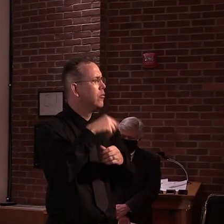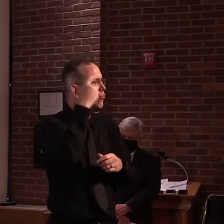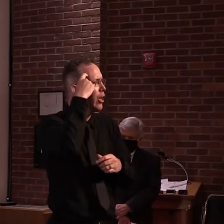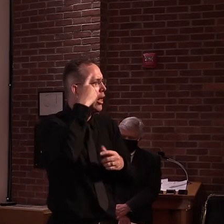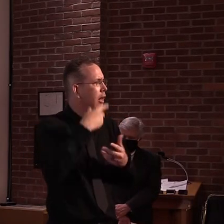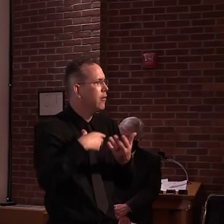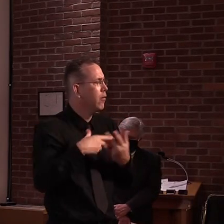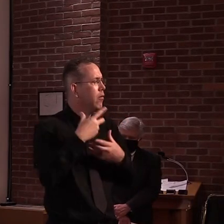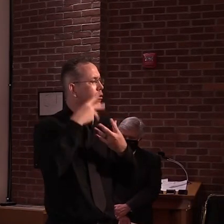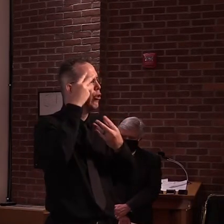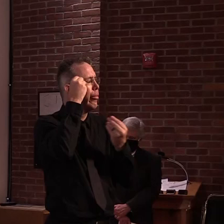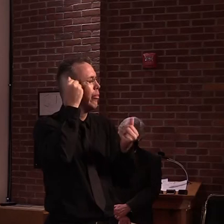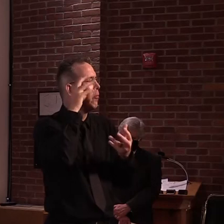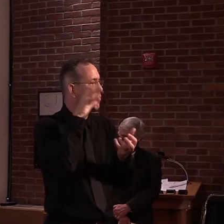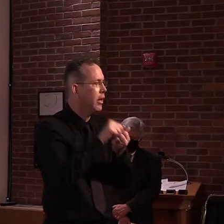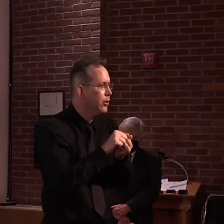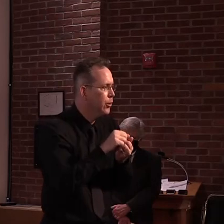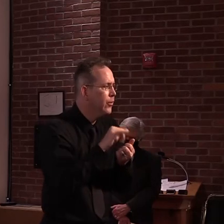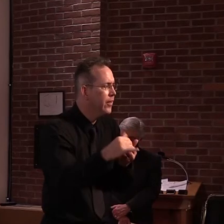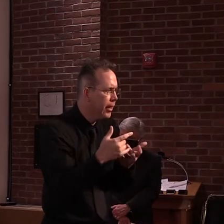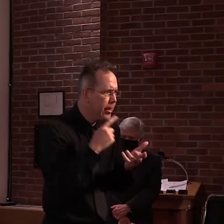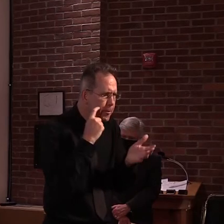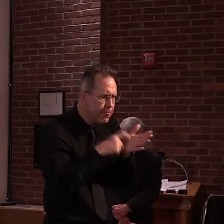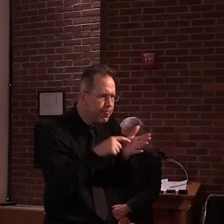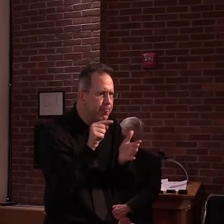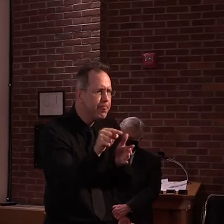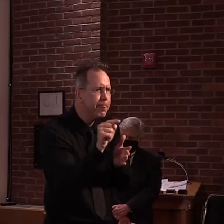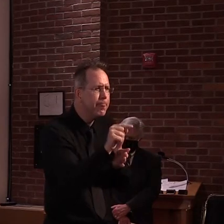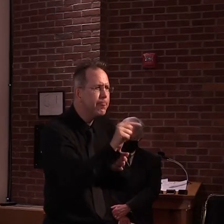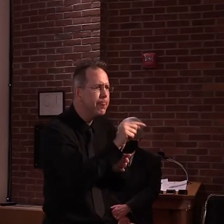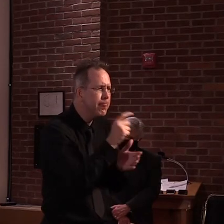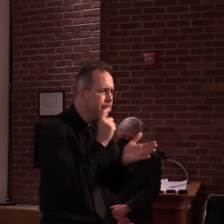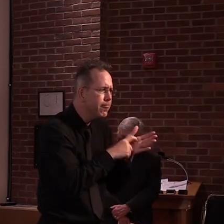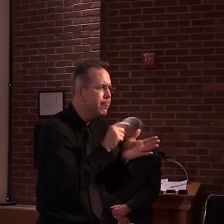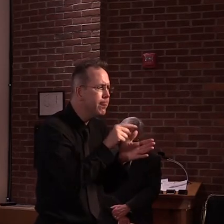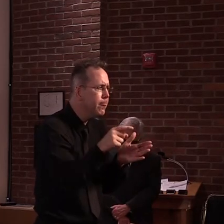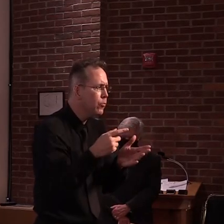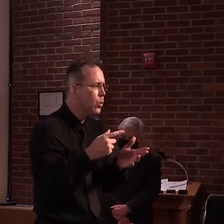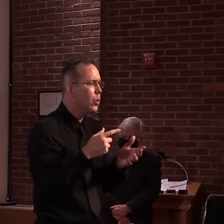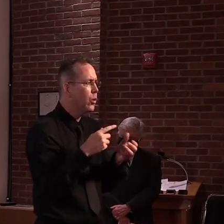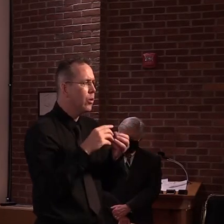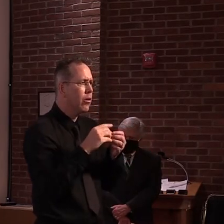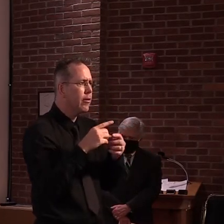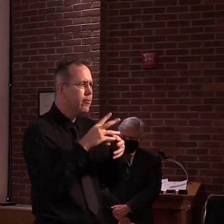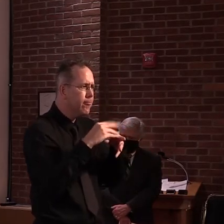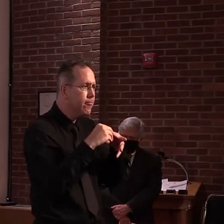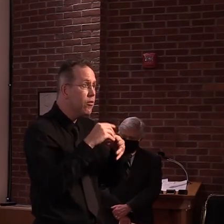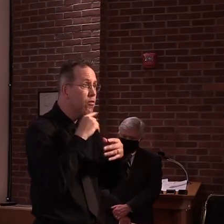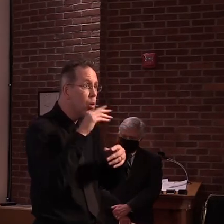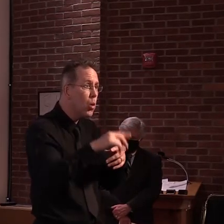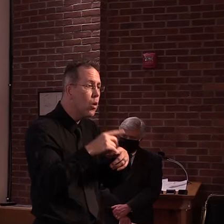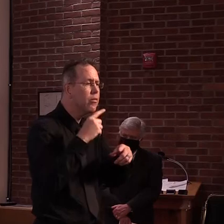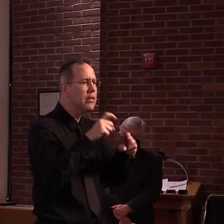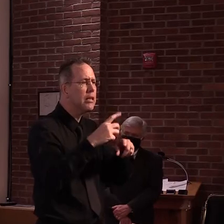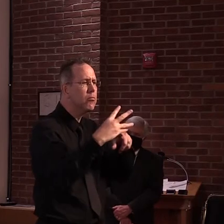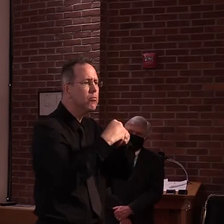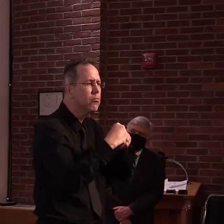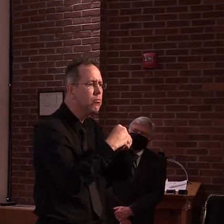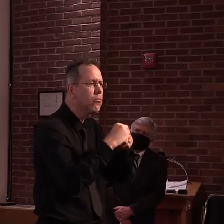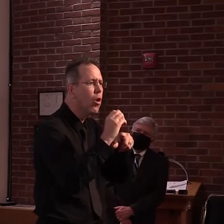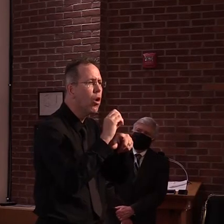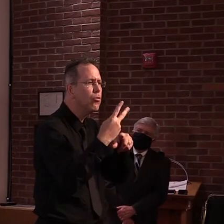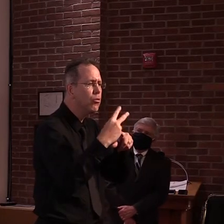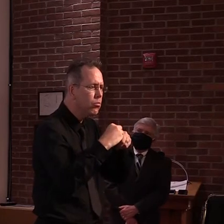you can identify a person having low oxygen levels as a person living at home at that point in